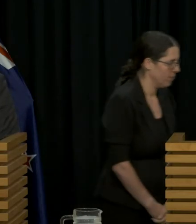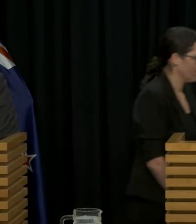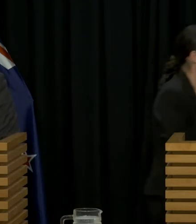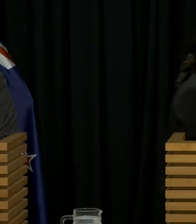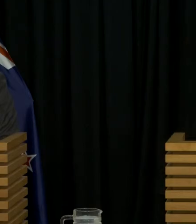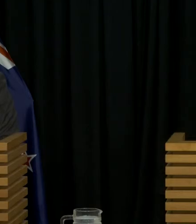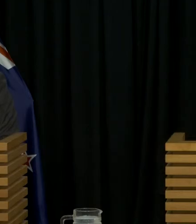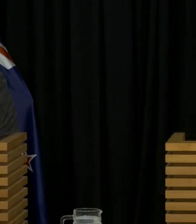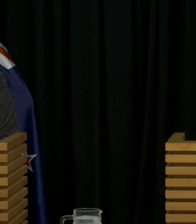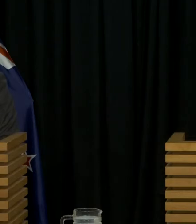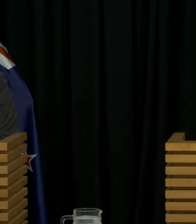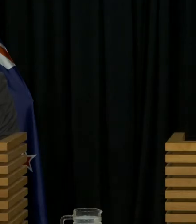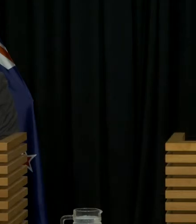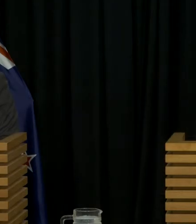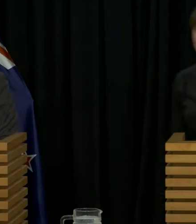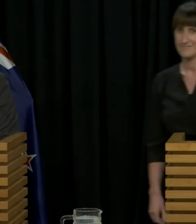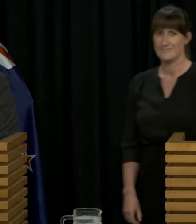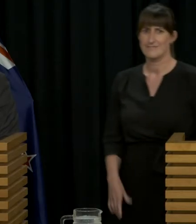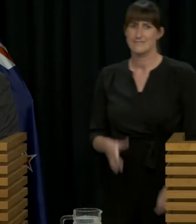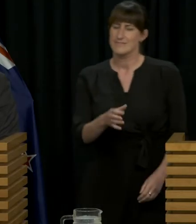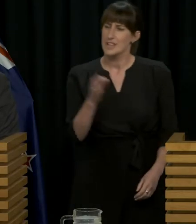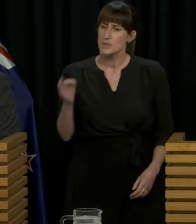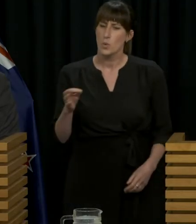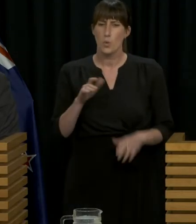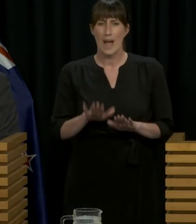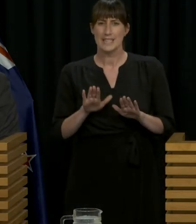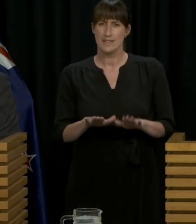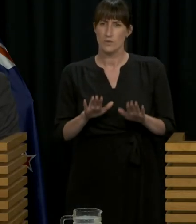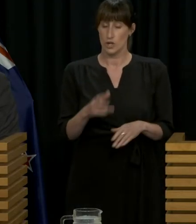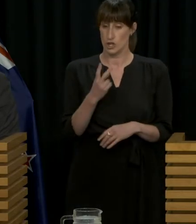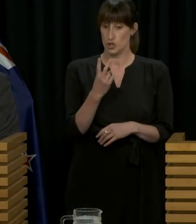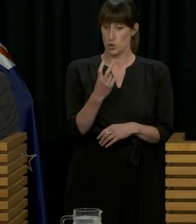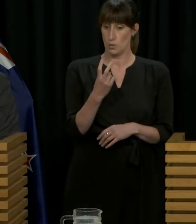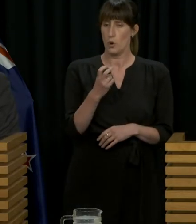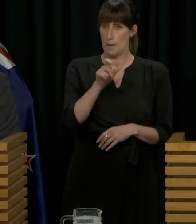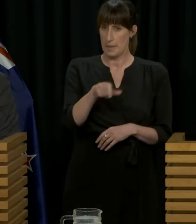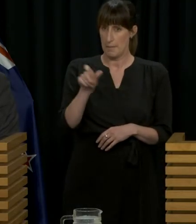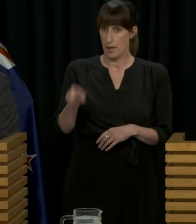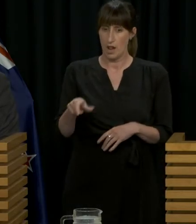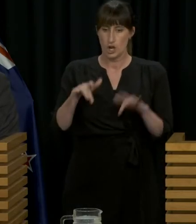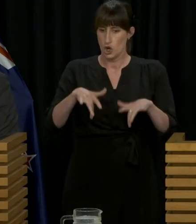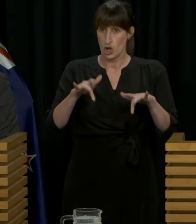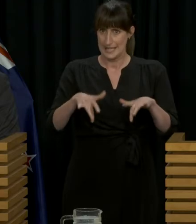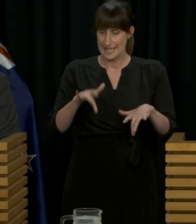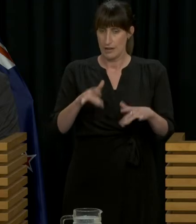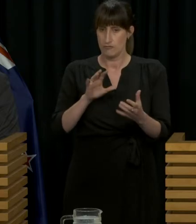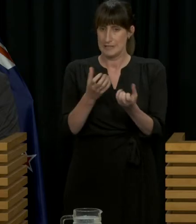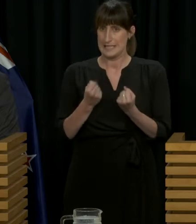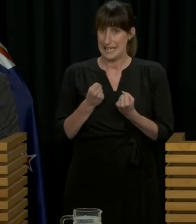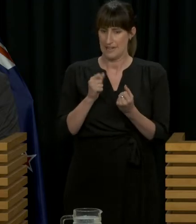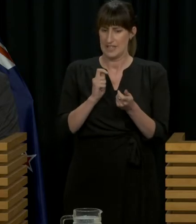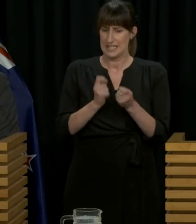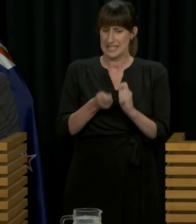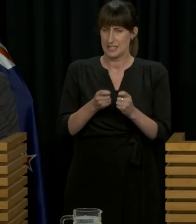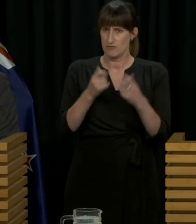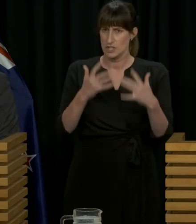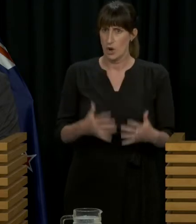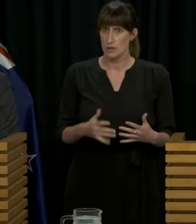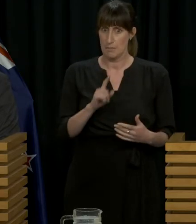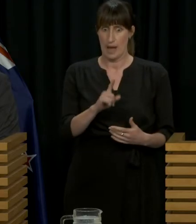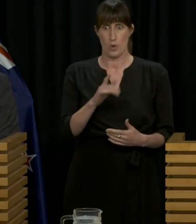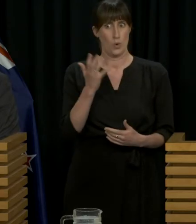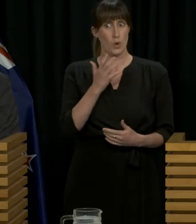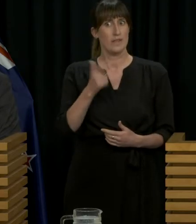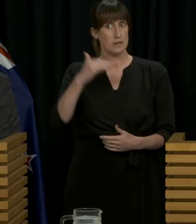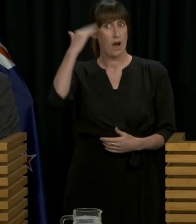remaining guests that you're waiting on tests from at the Pullman could represent more cases in the community. Why is that taking so long? Ultimately,